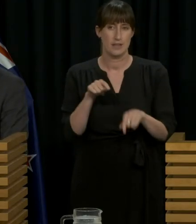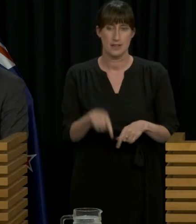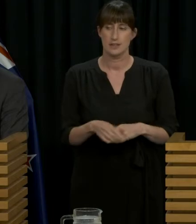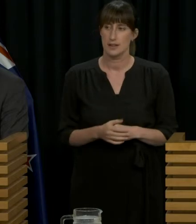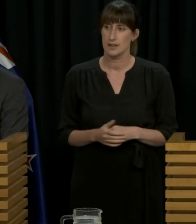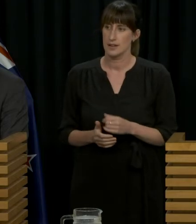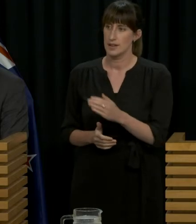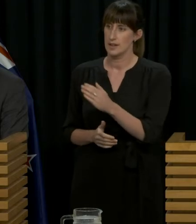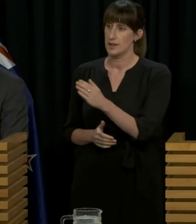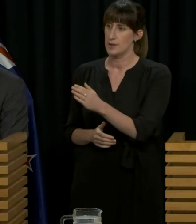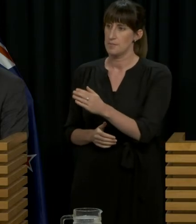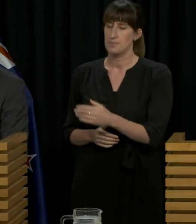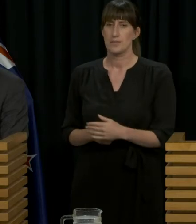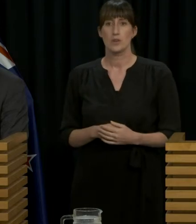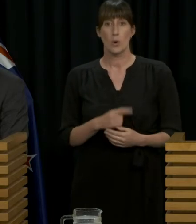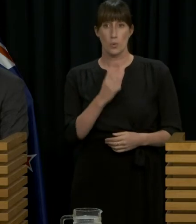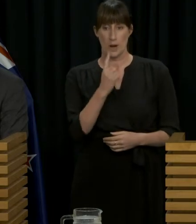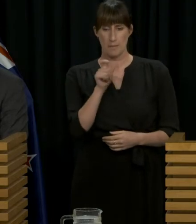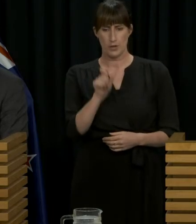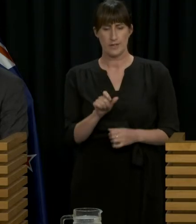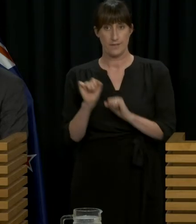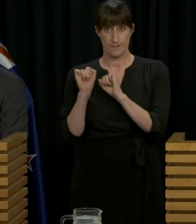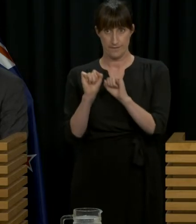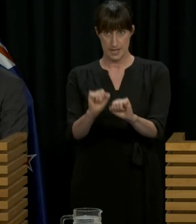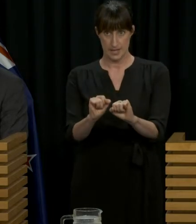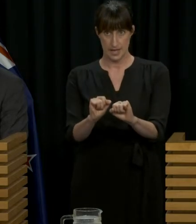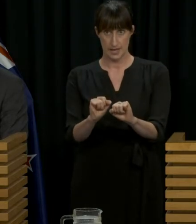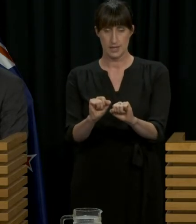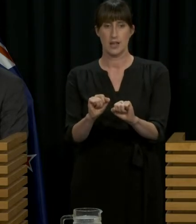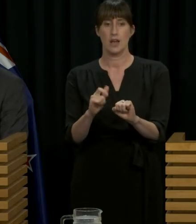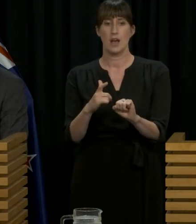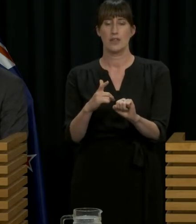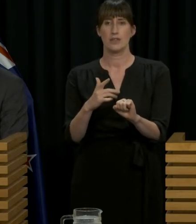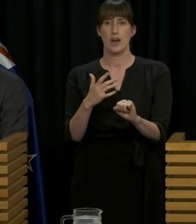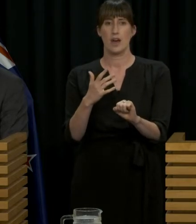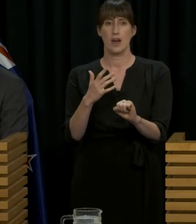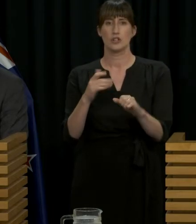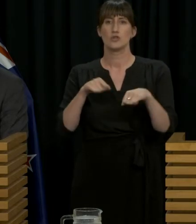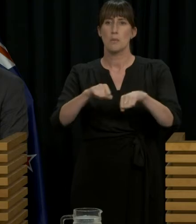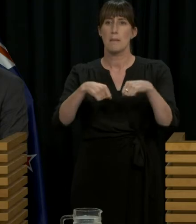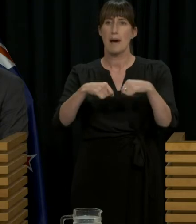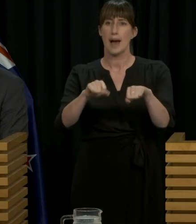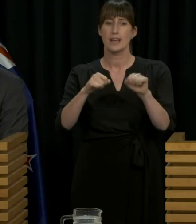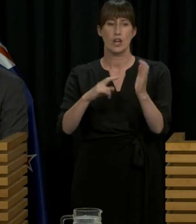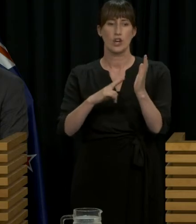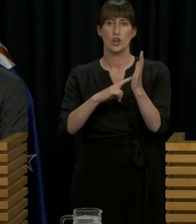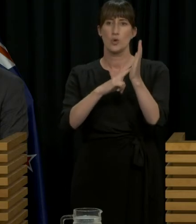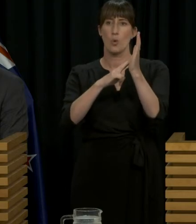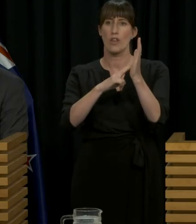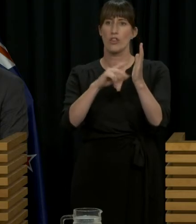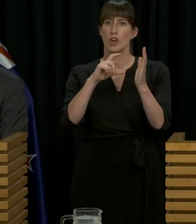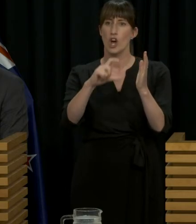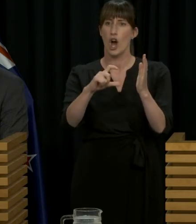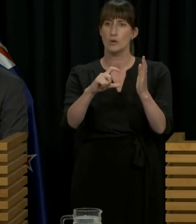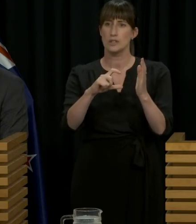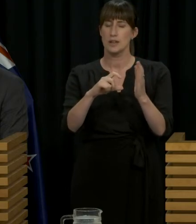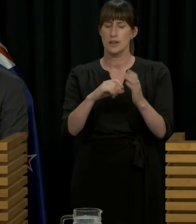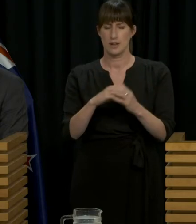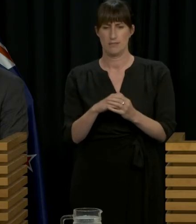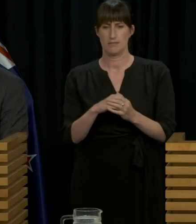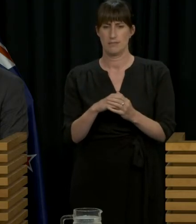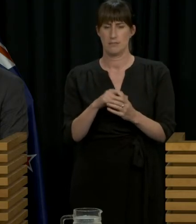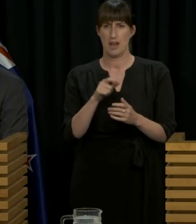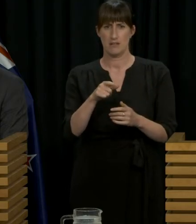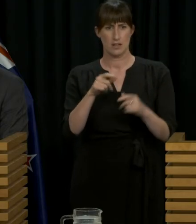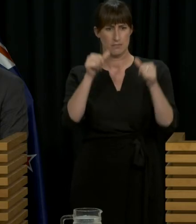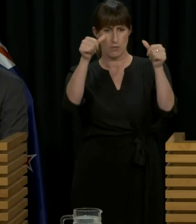Taiping supermarket in Northcote about a week ago and there was no QR code on display, so they complained to the authorities. Are you aware